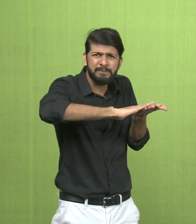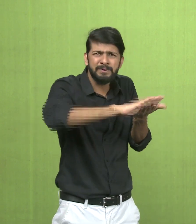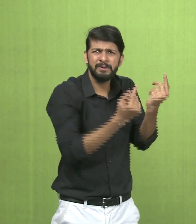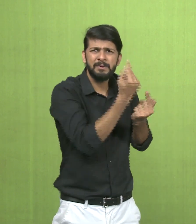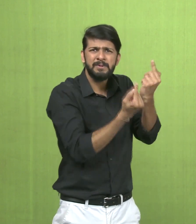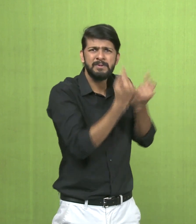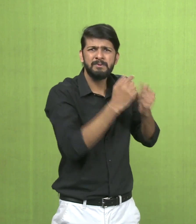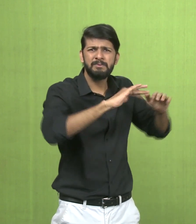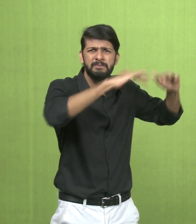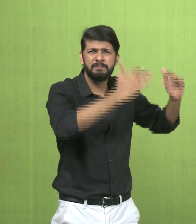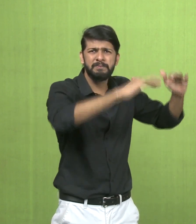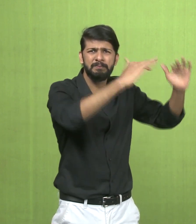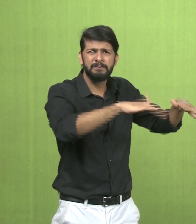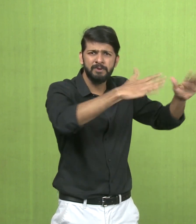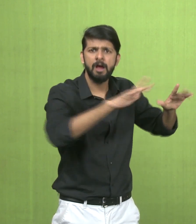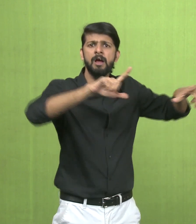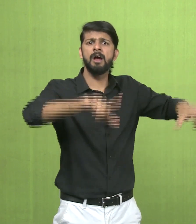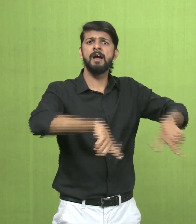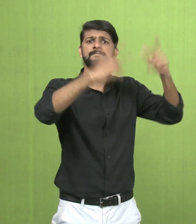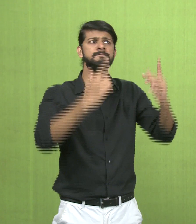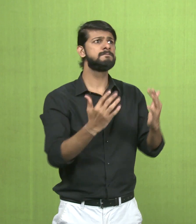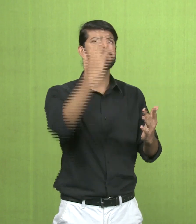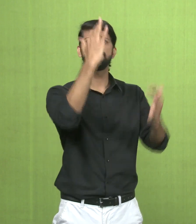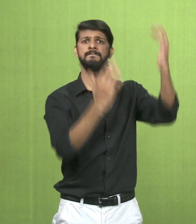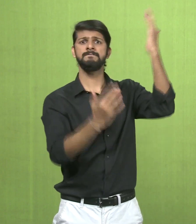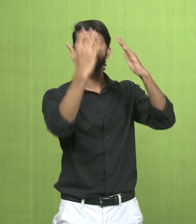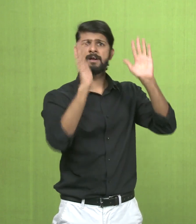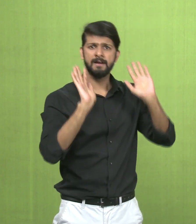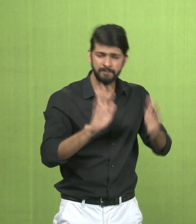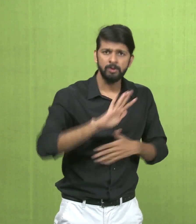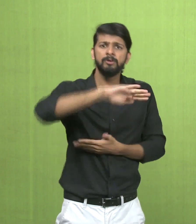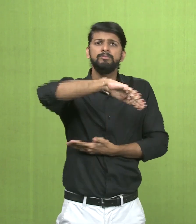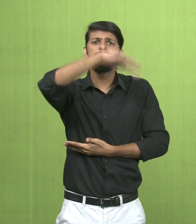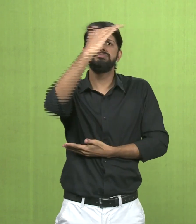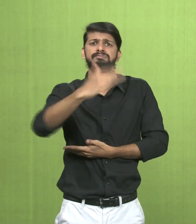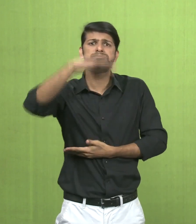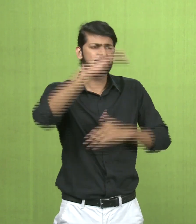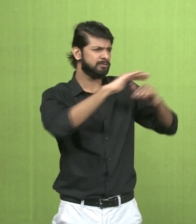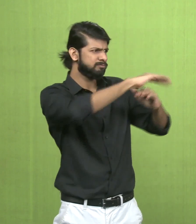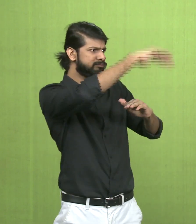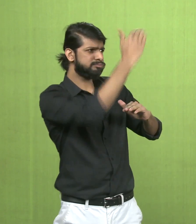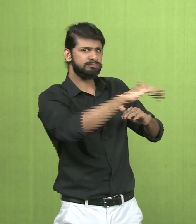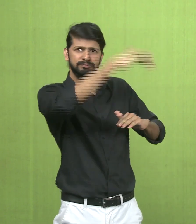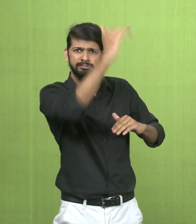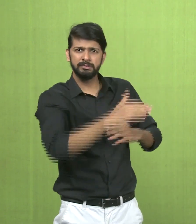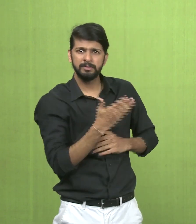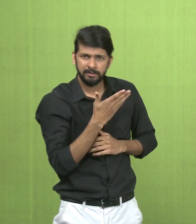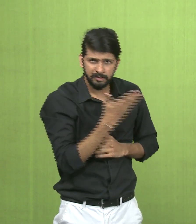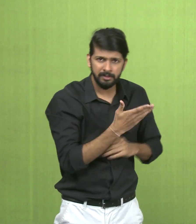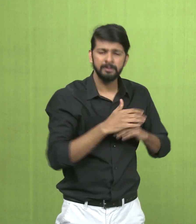Natural objects like inland scenery, trees, mountains,